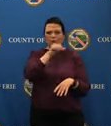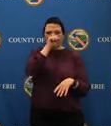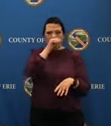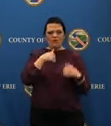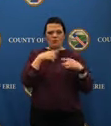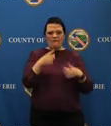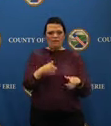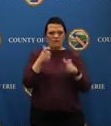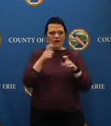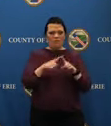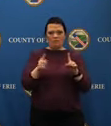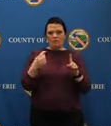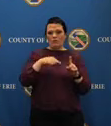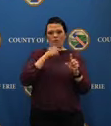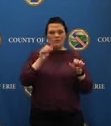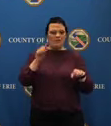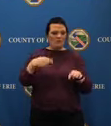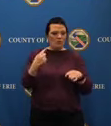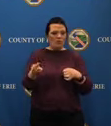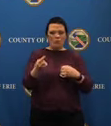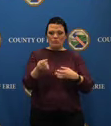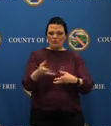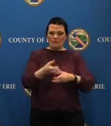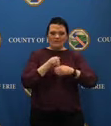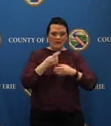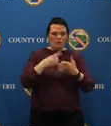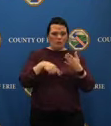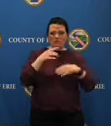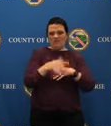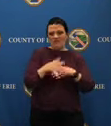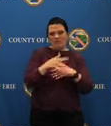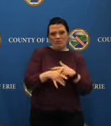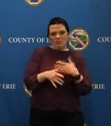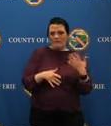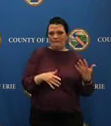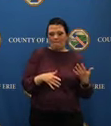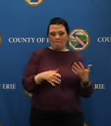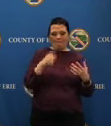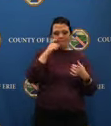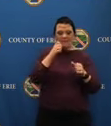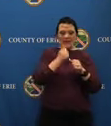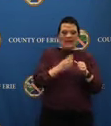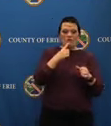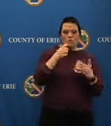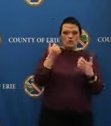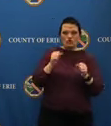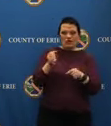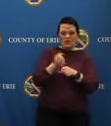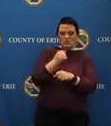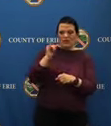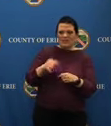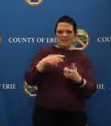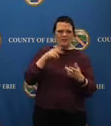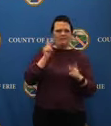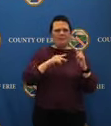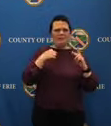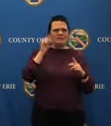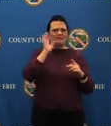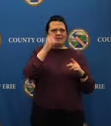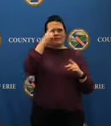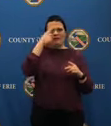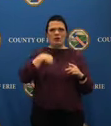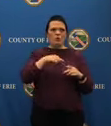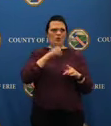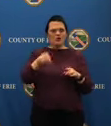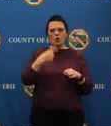rapid, but we can only get what's available on the market. And because everyone is trying to get it, I mean, people seem to think that like we're the only